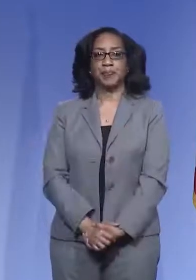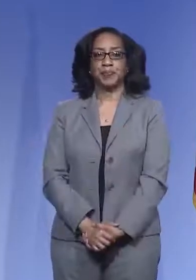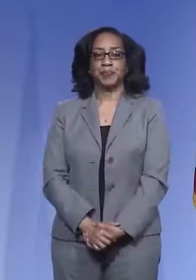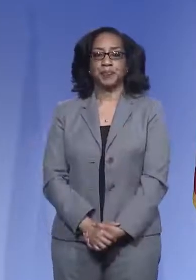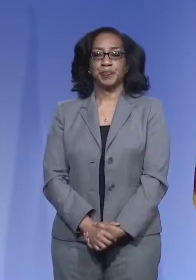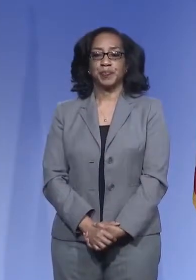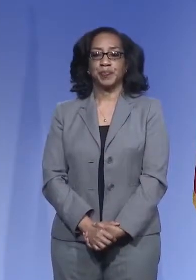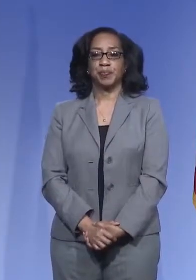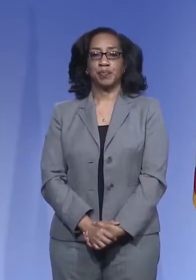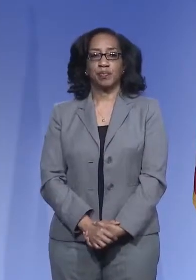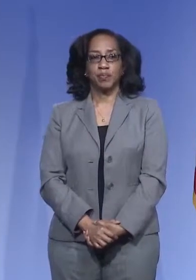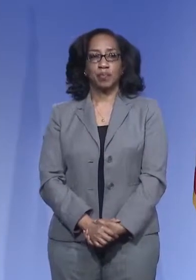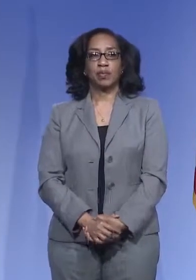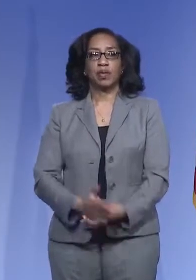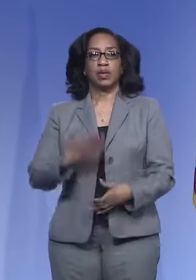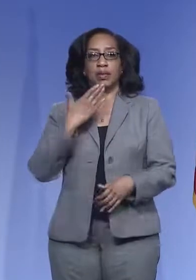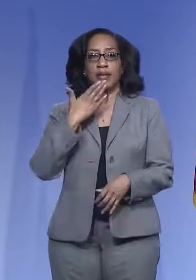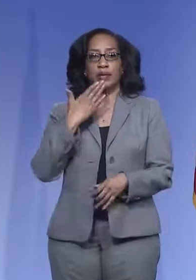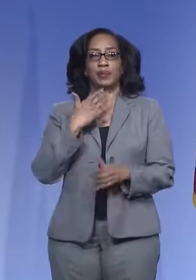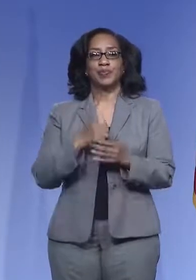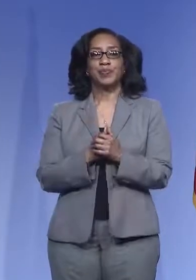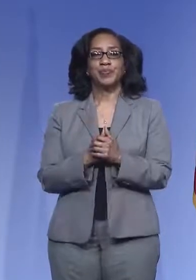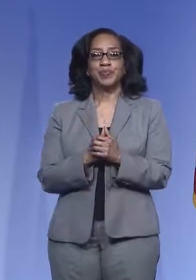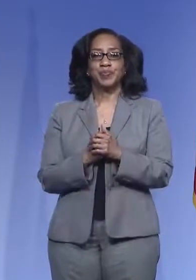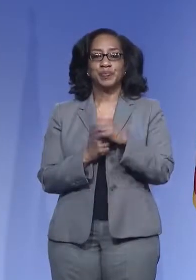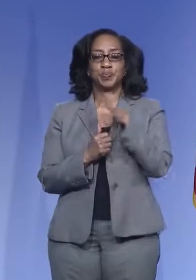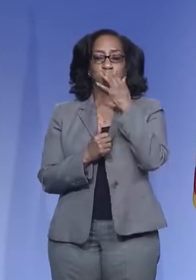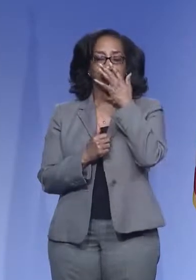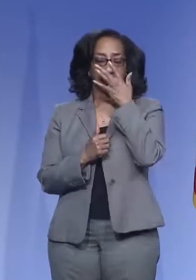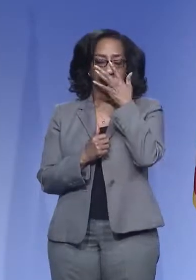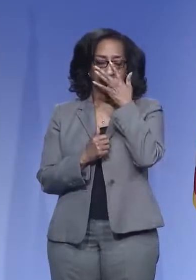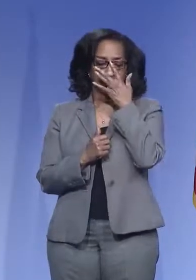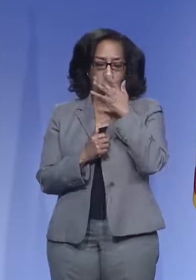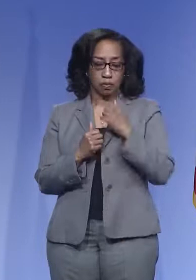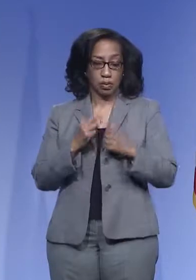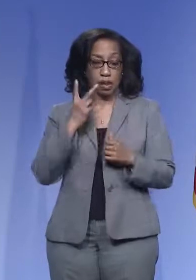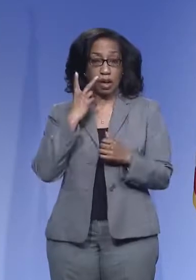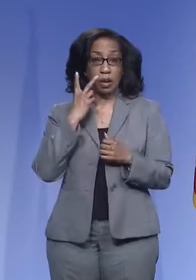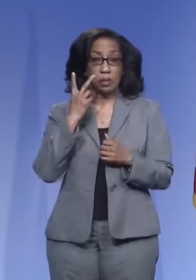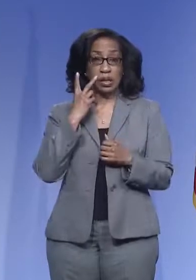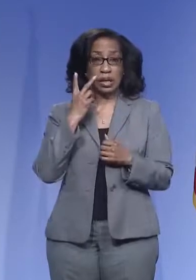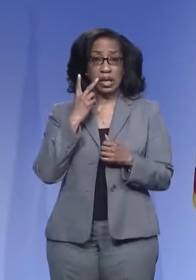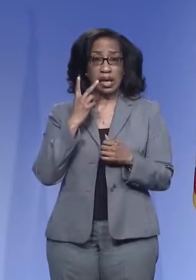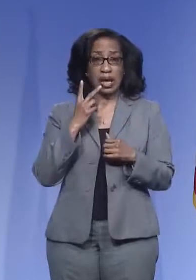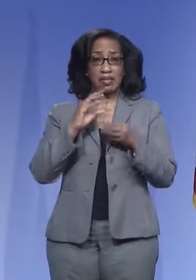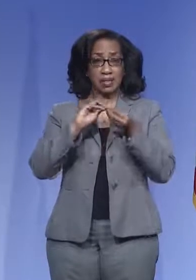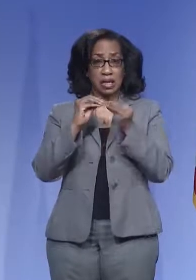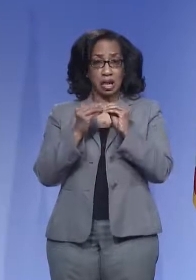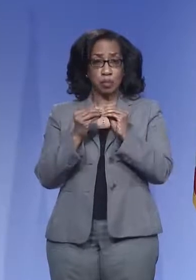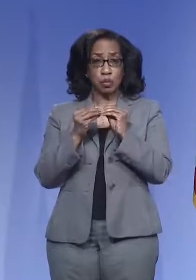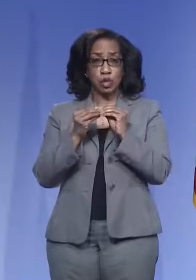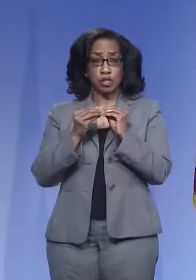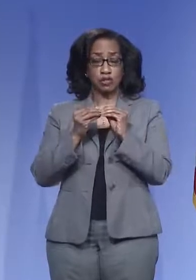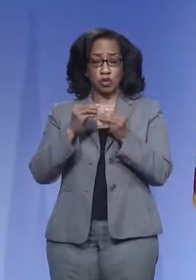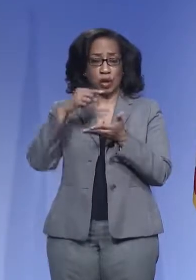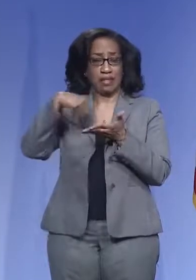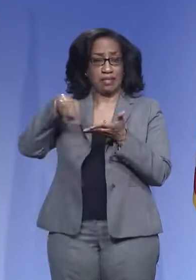Okay, thank you. And then my follow-up is, I'm looking at the vaccine demographic data from this past week, and it looks